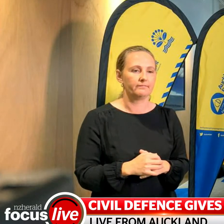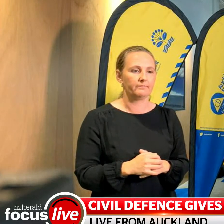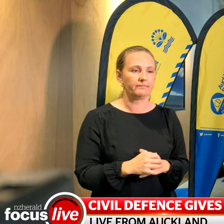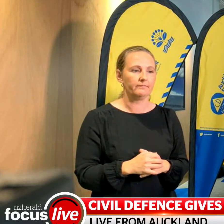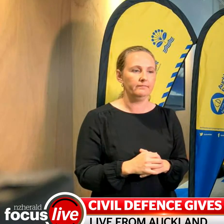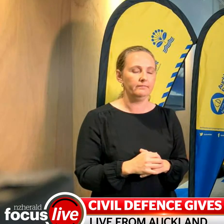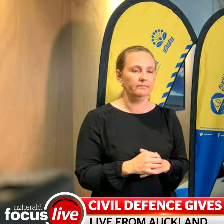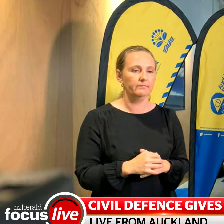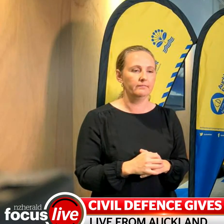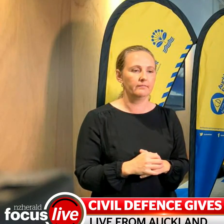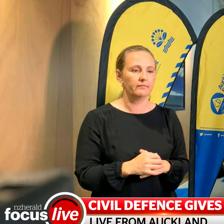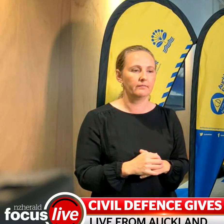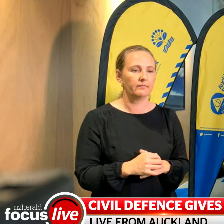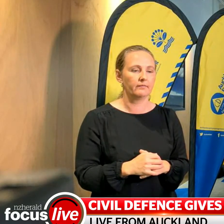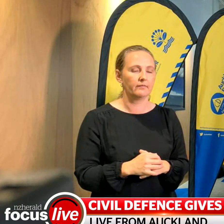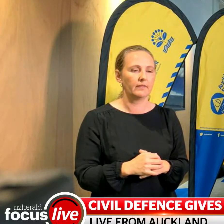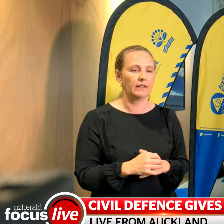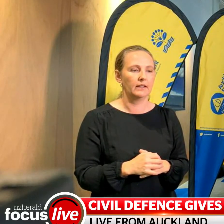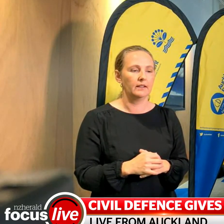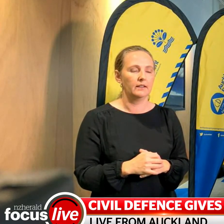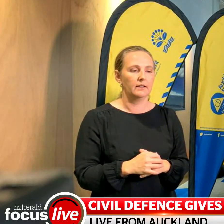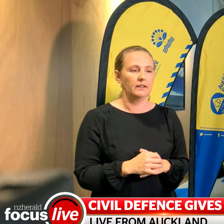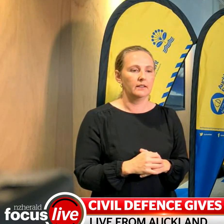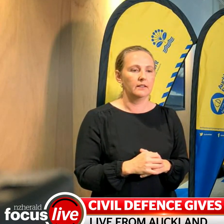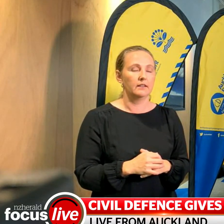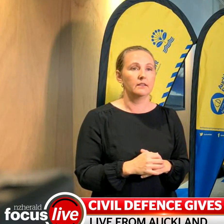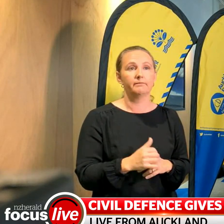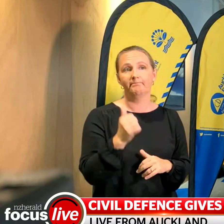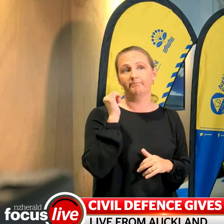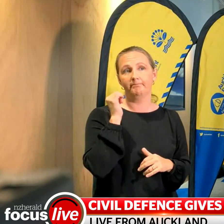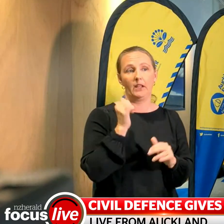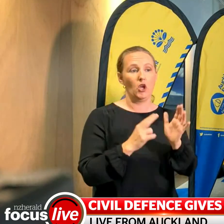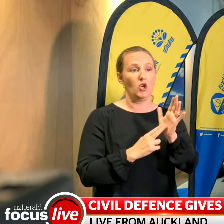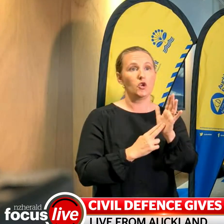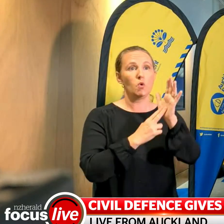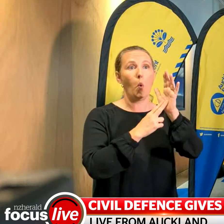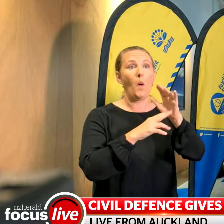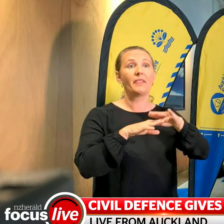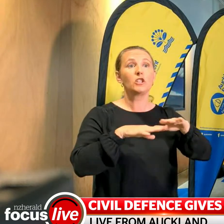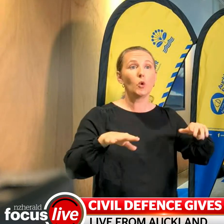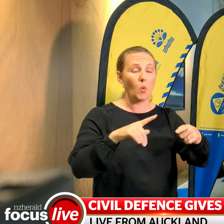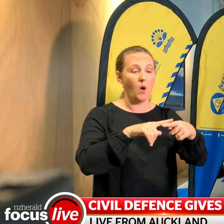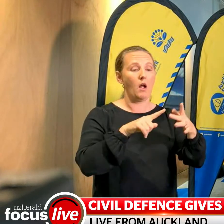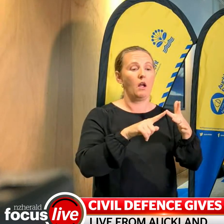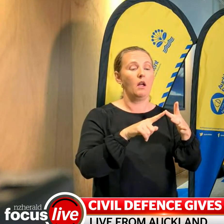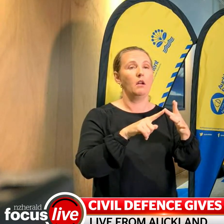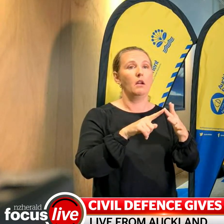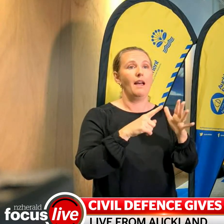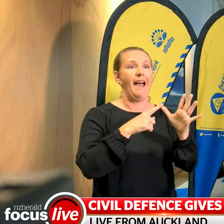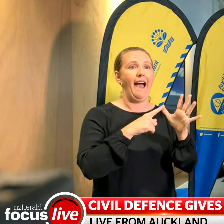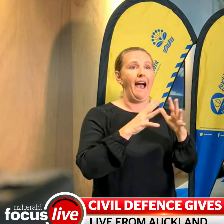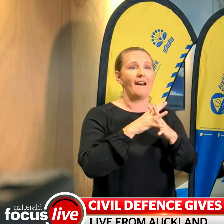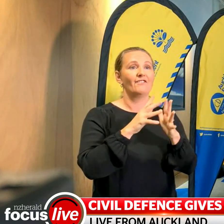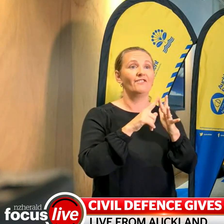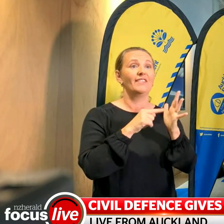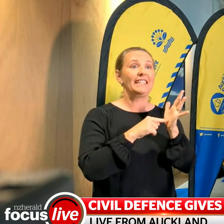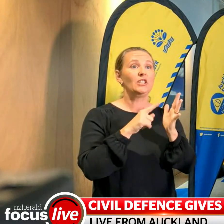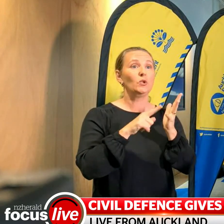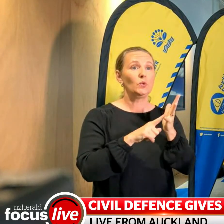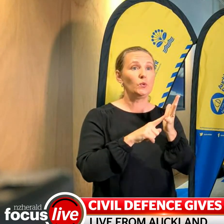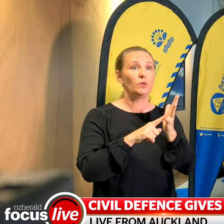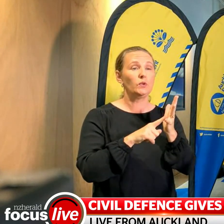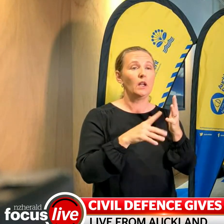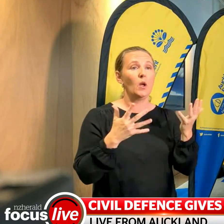issues. And we did see significant collapses on the North Shore and in our feature yesterday. Auckland